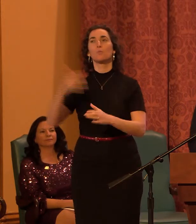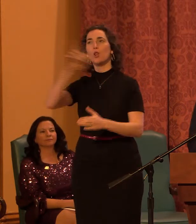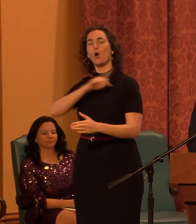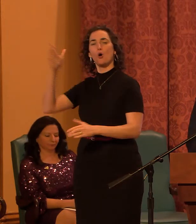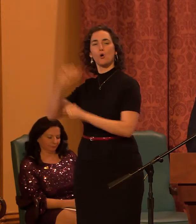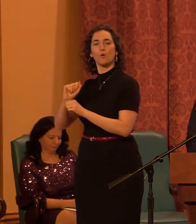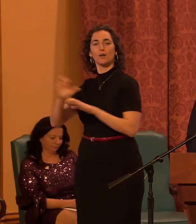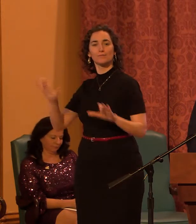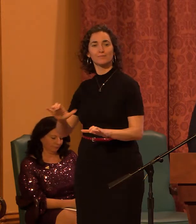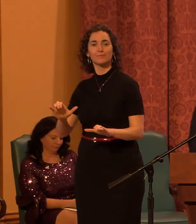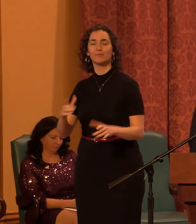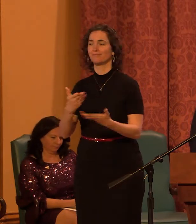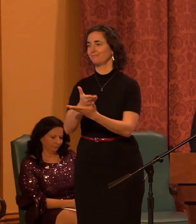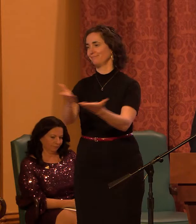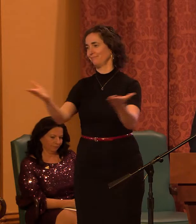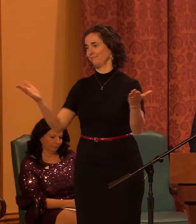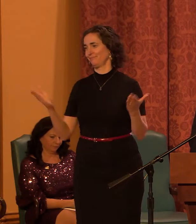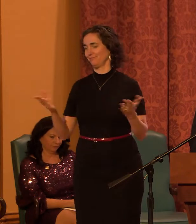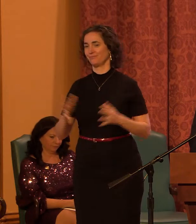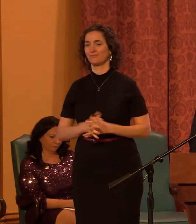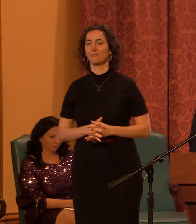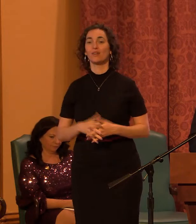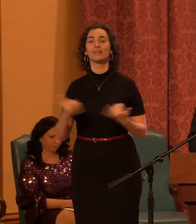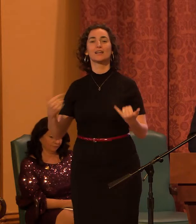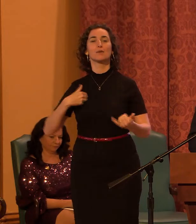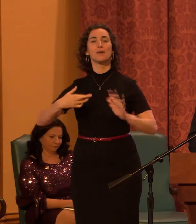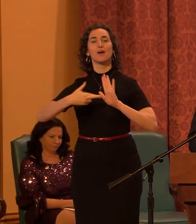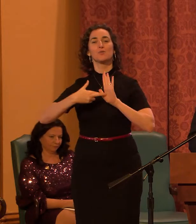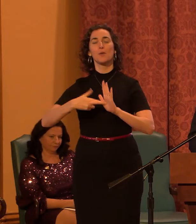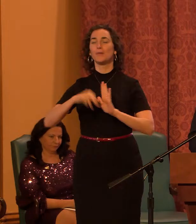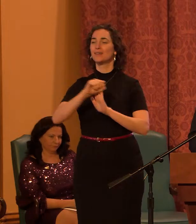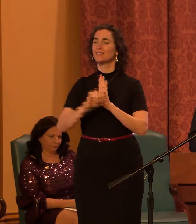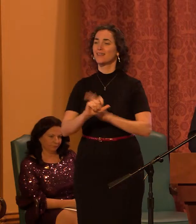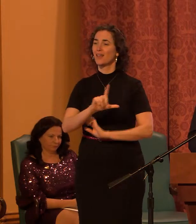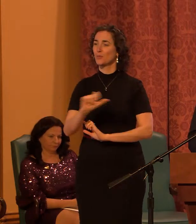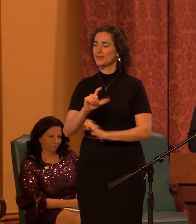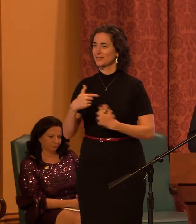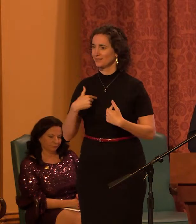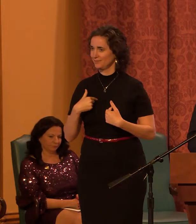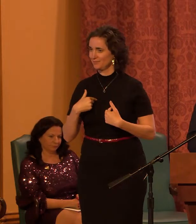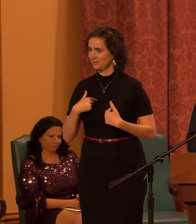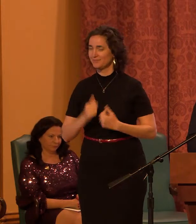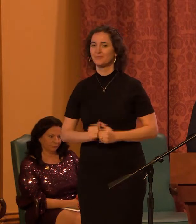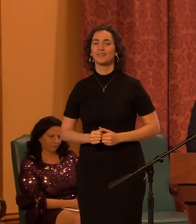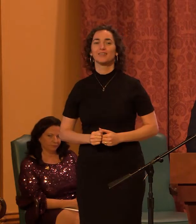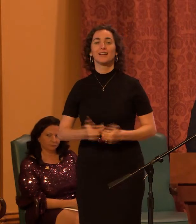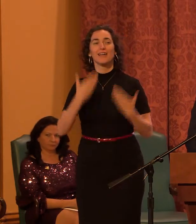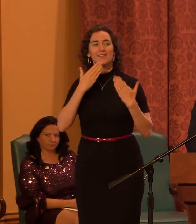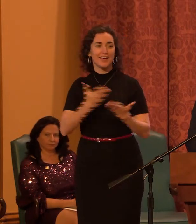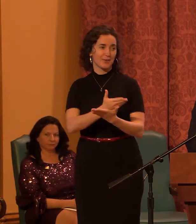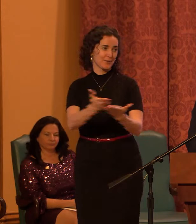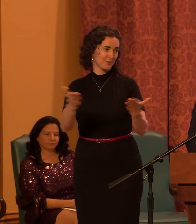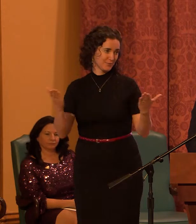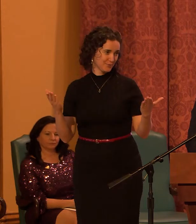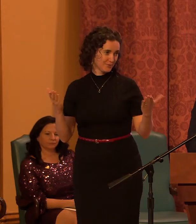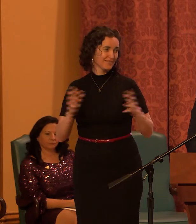today. So on behalf of the state of Louisiana, I thank you,